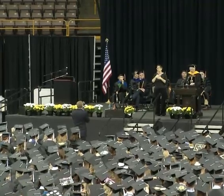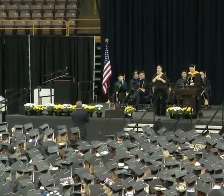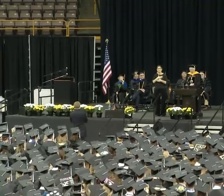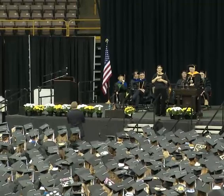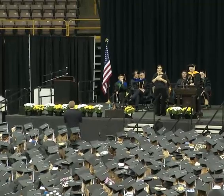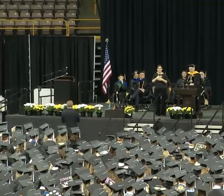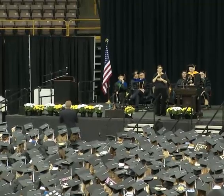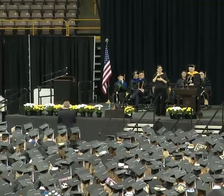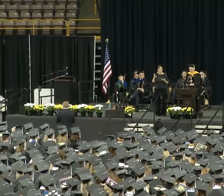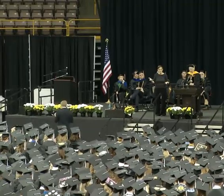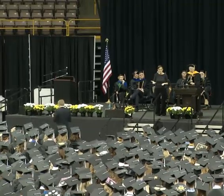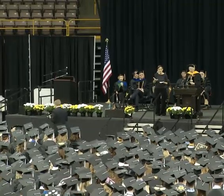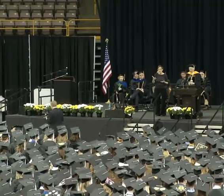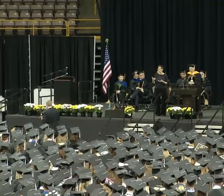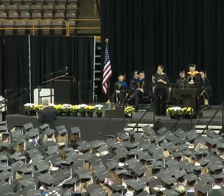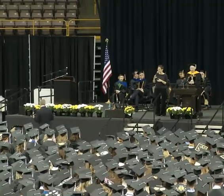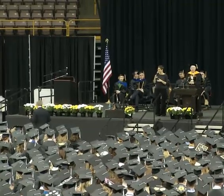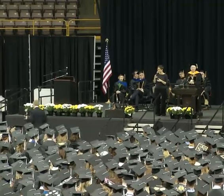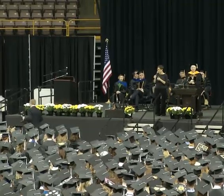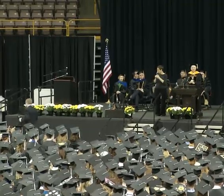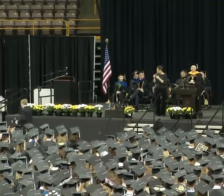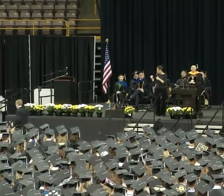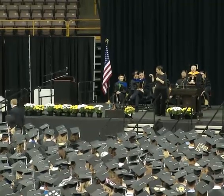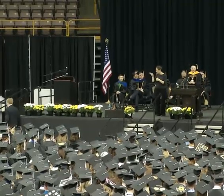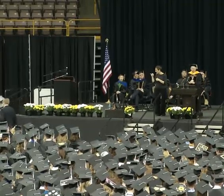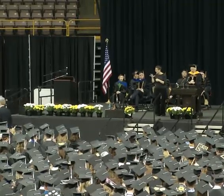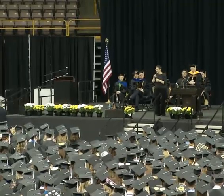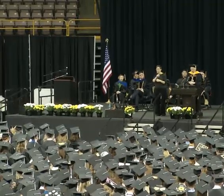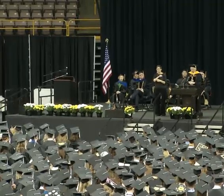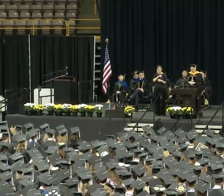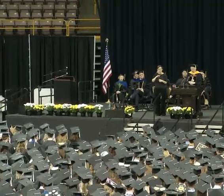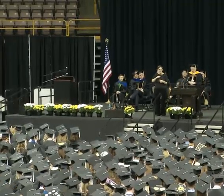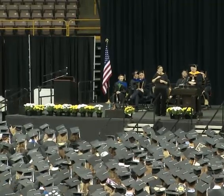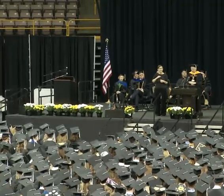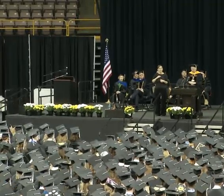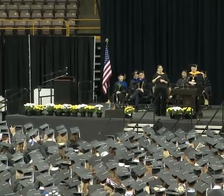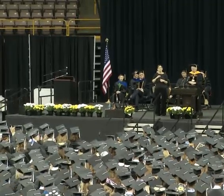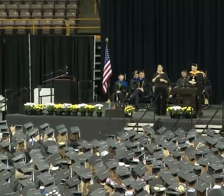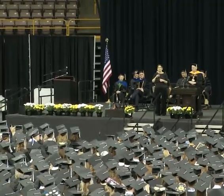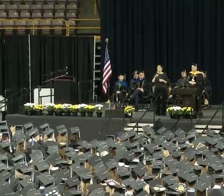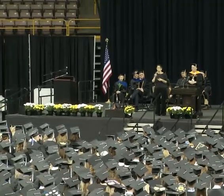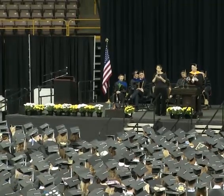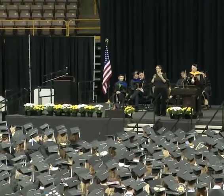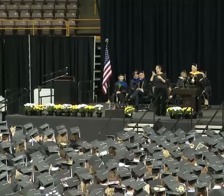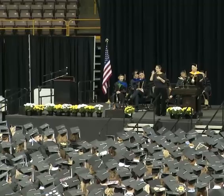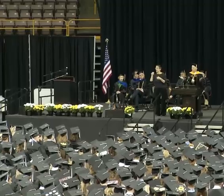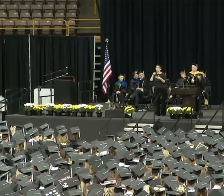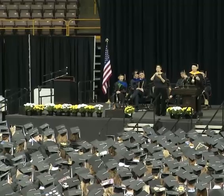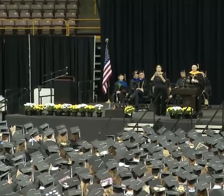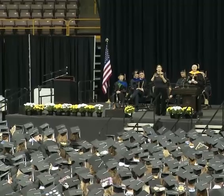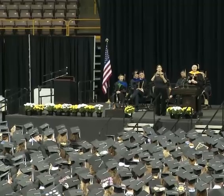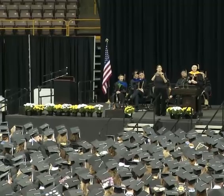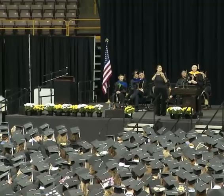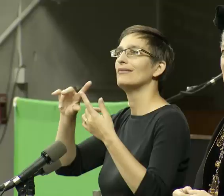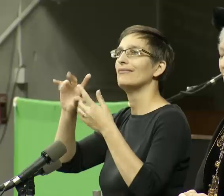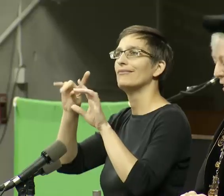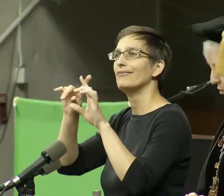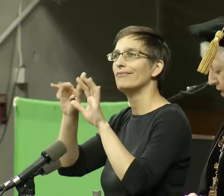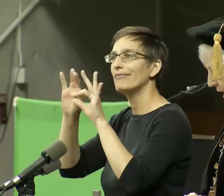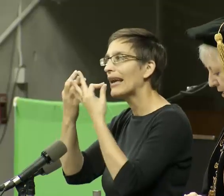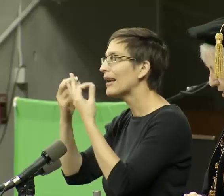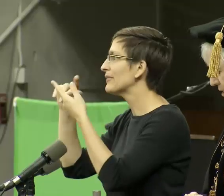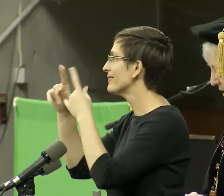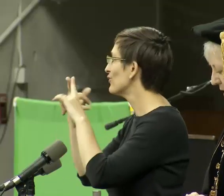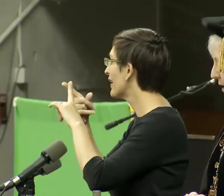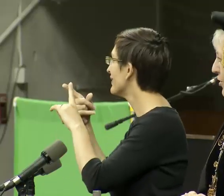me to be able to join my faculty and staff colleagues and other University of Iowa students, family, friends,